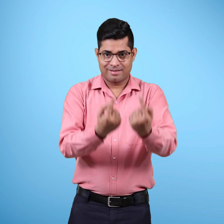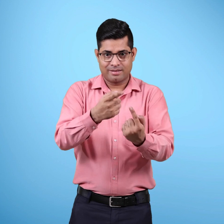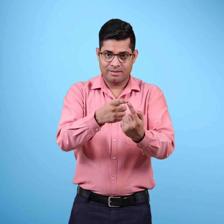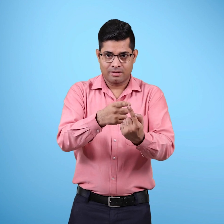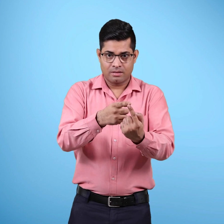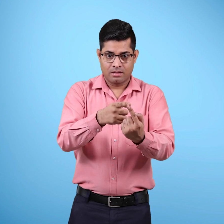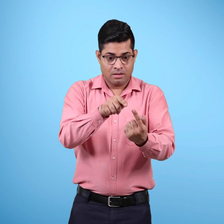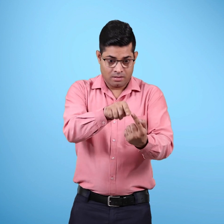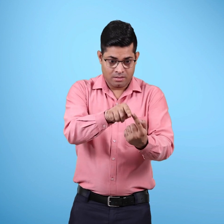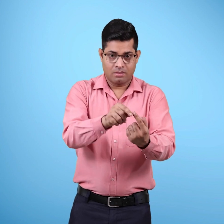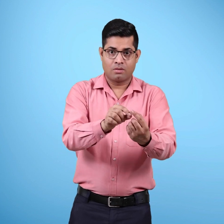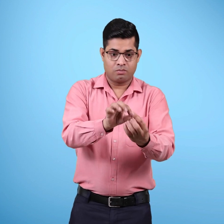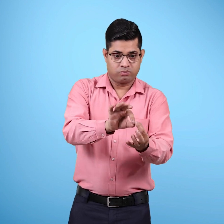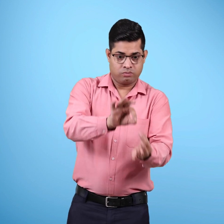And 3.